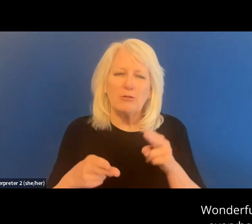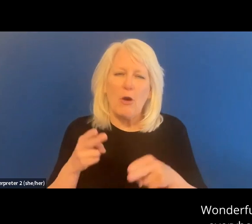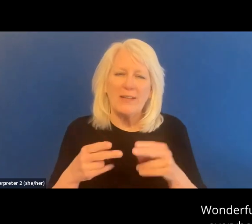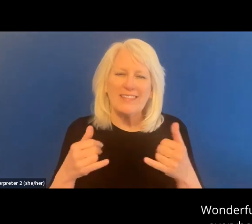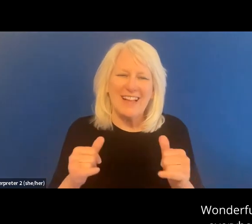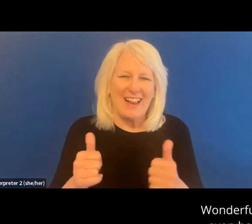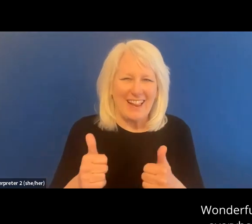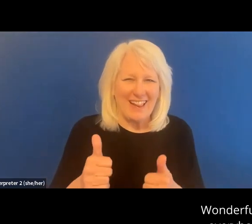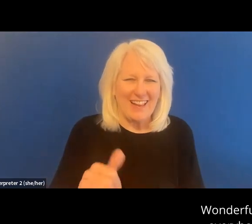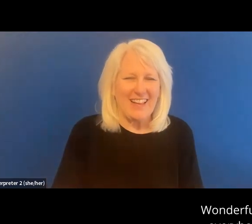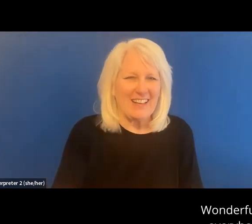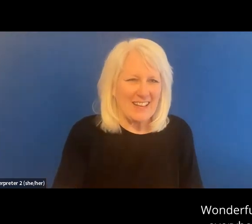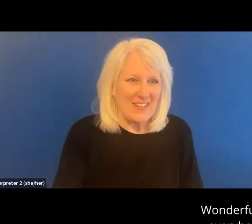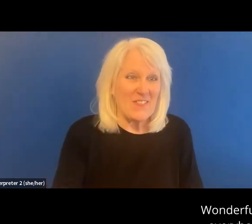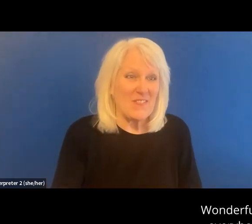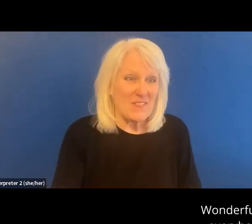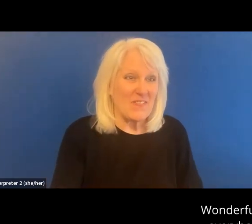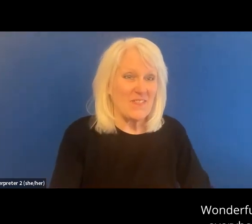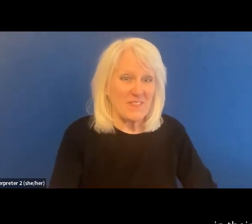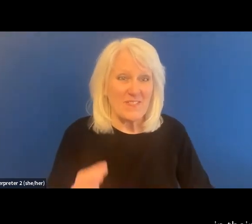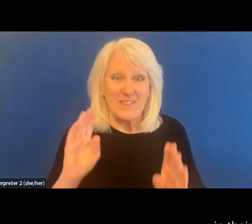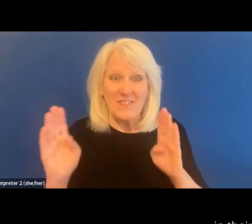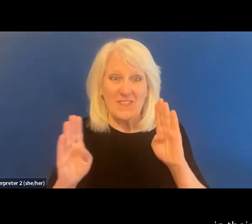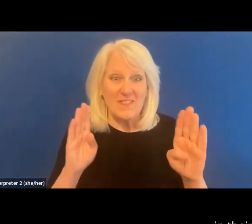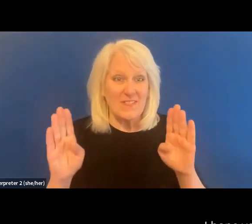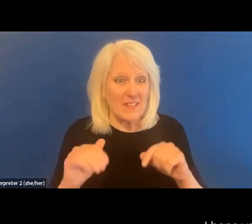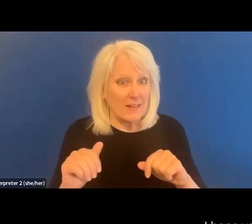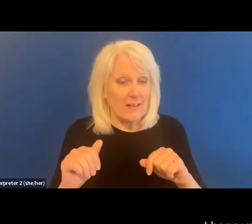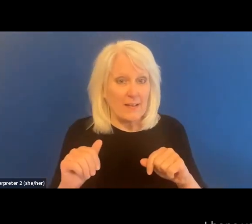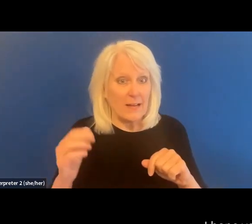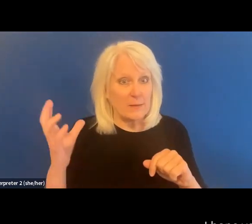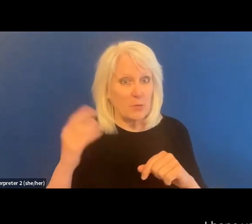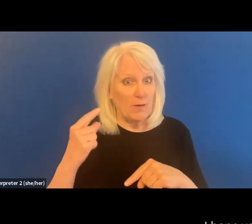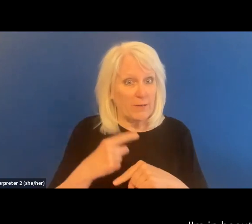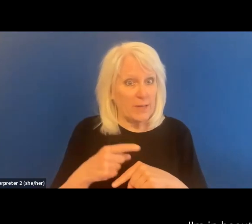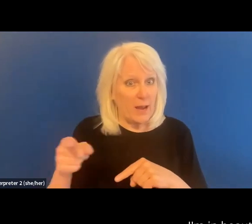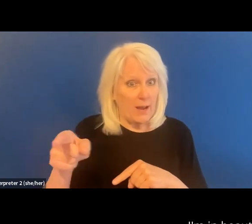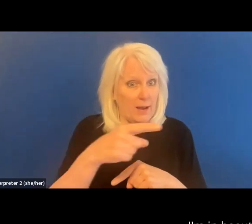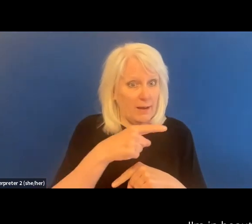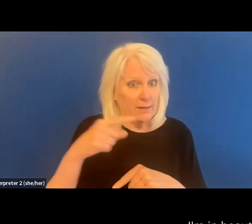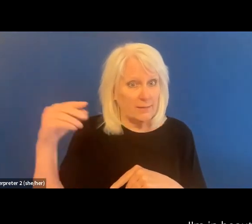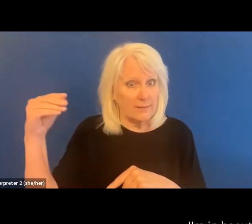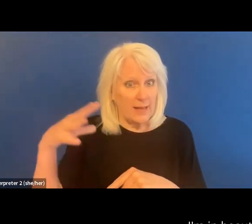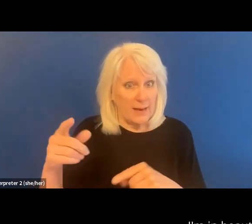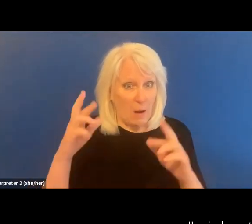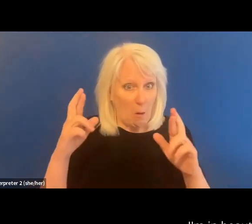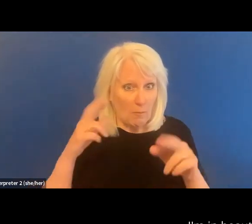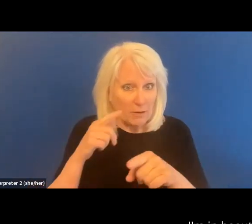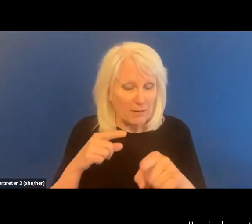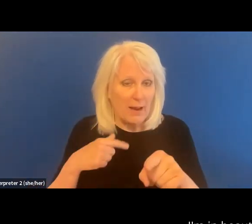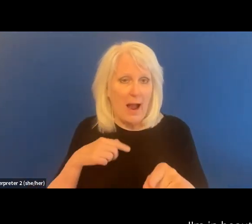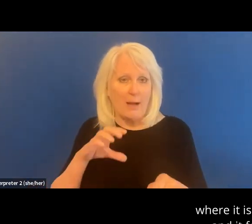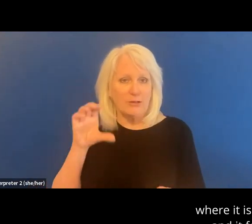Wonderful. It's nice seeing everybody making time in their beautiful day. I hope your day is sunny. I'm in beautiful